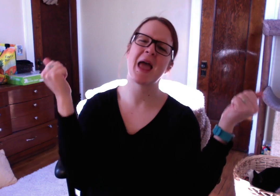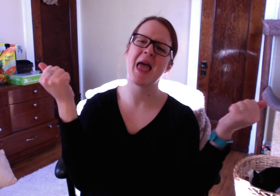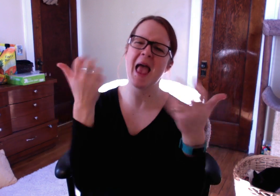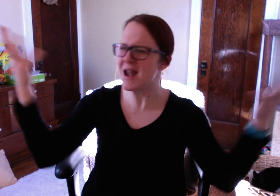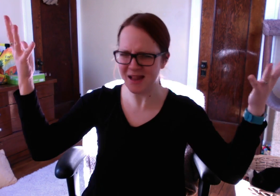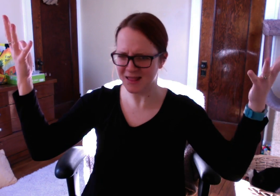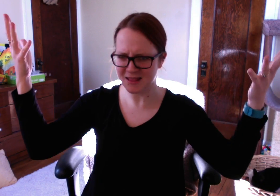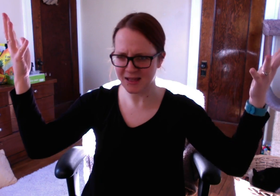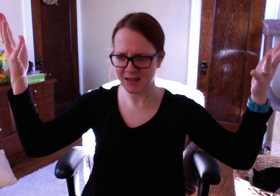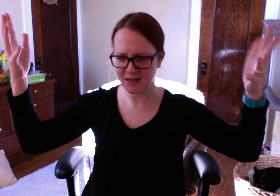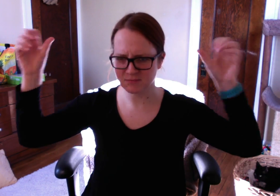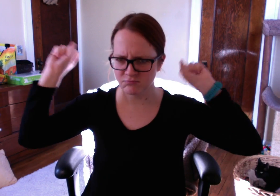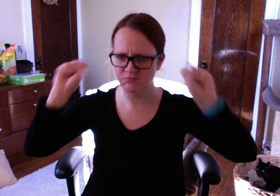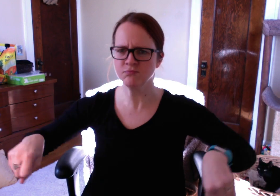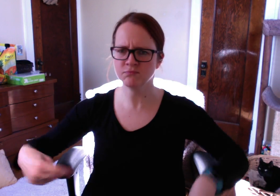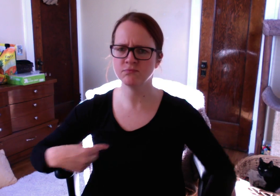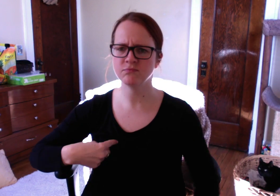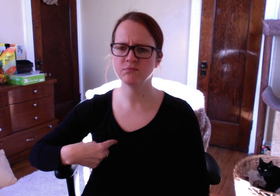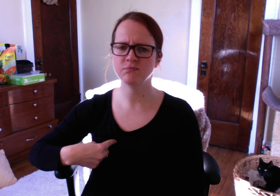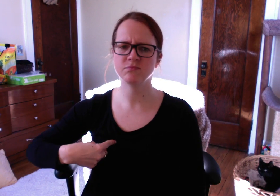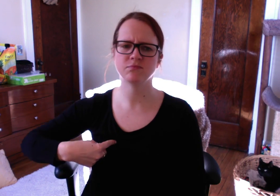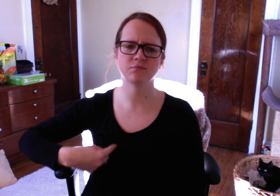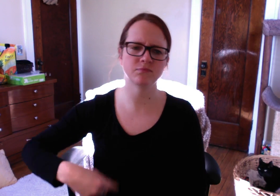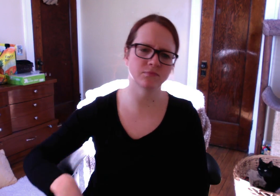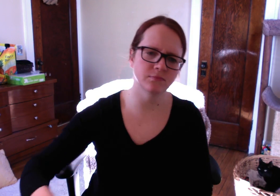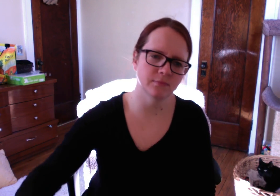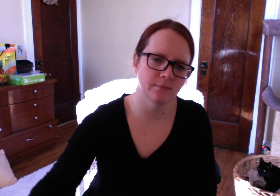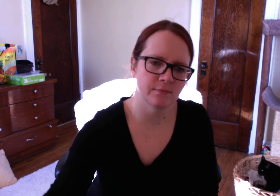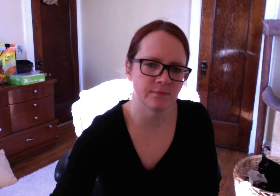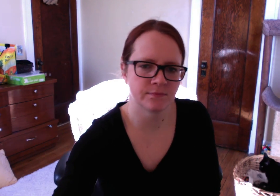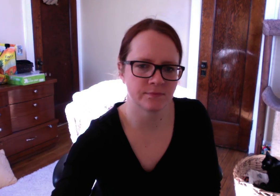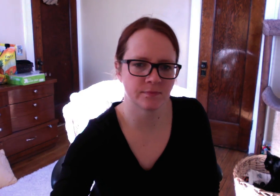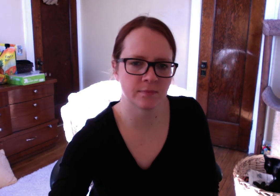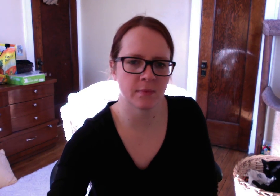do anything. Yes, I can.